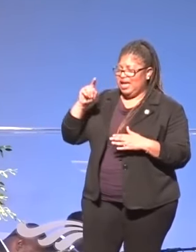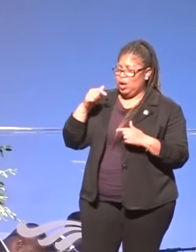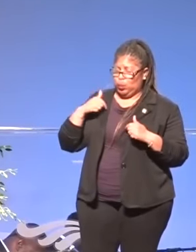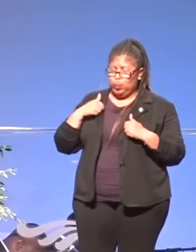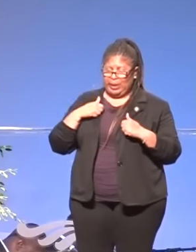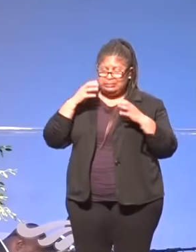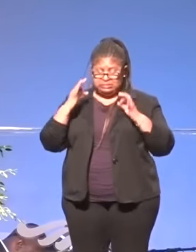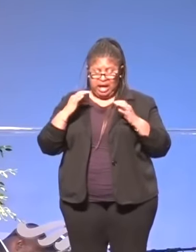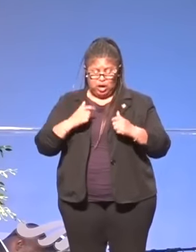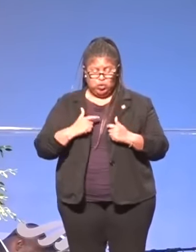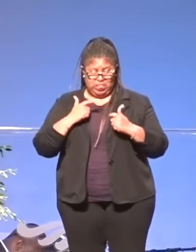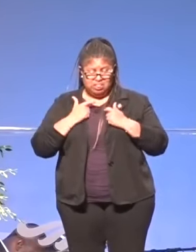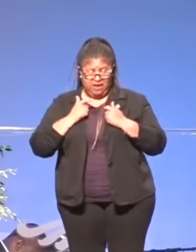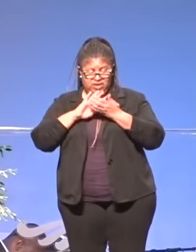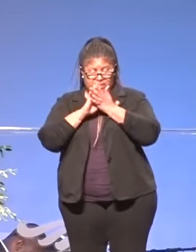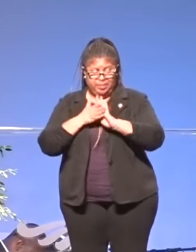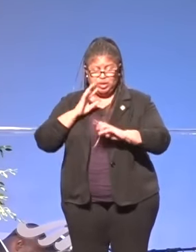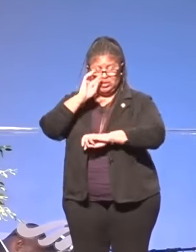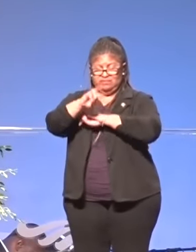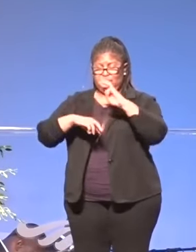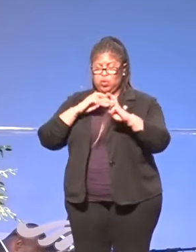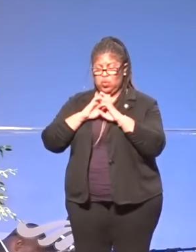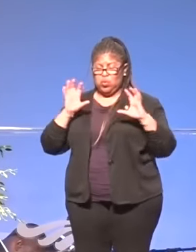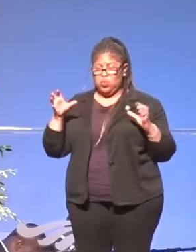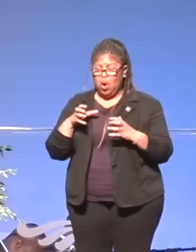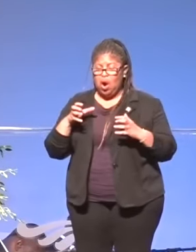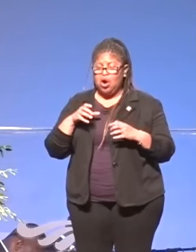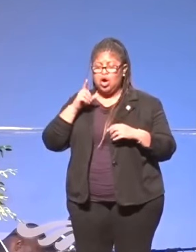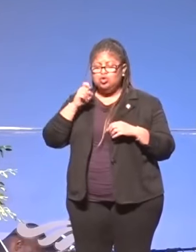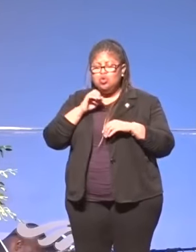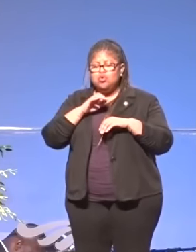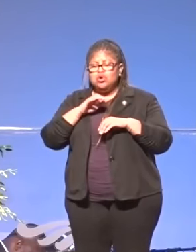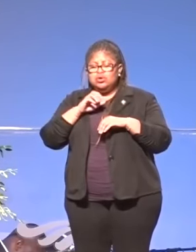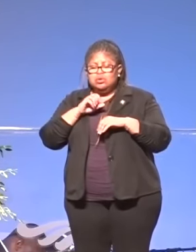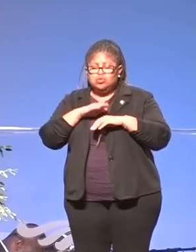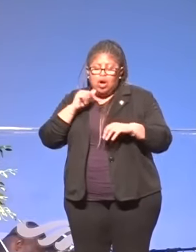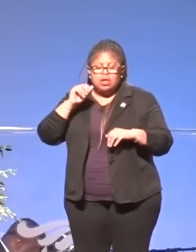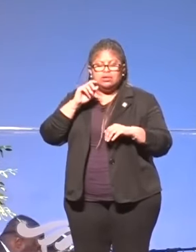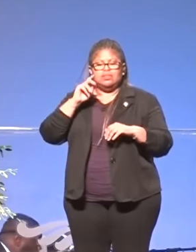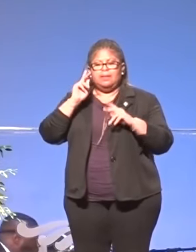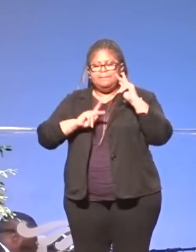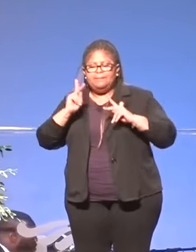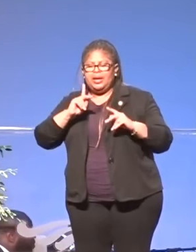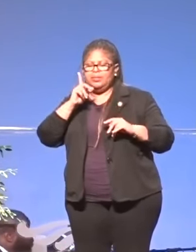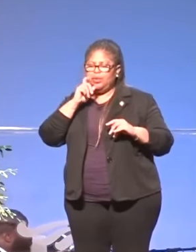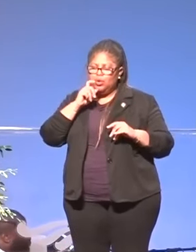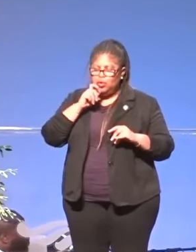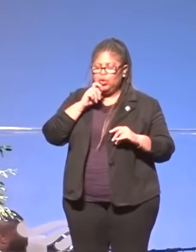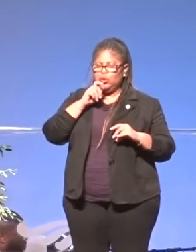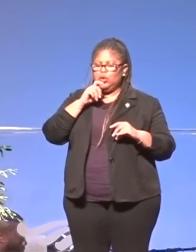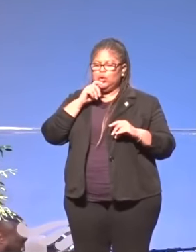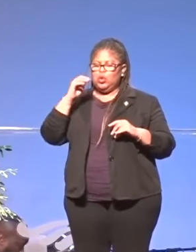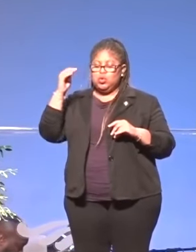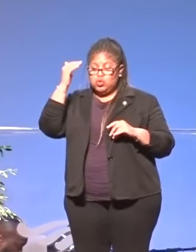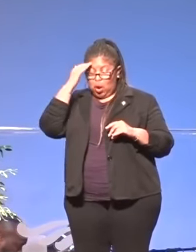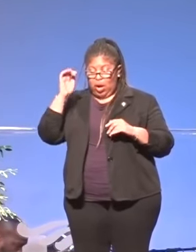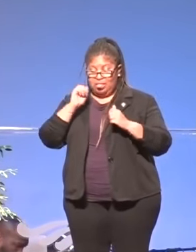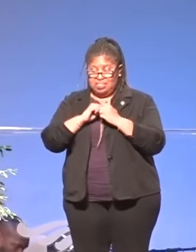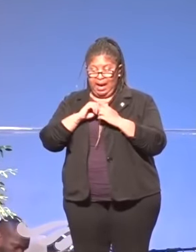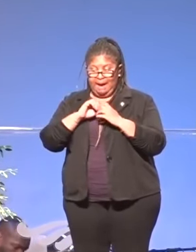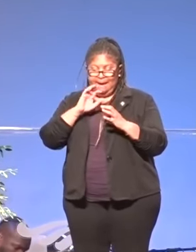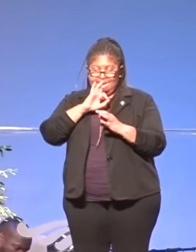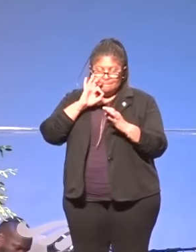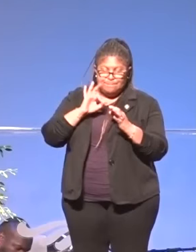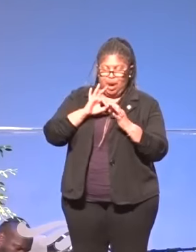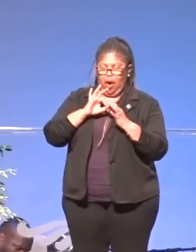peaceful world where we deliberate. You called those people whose perfect fear casts out anything that even looks like love with